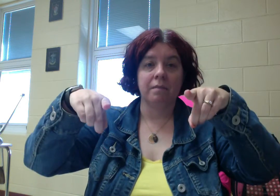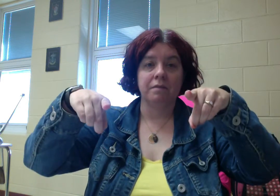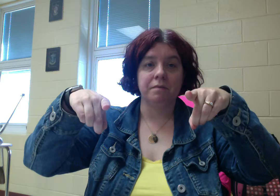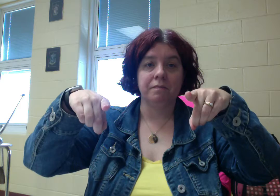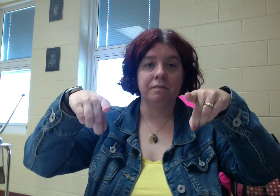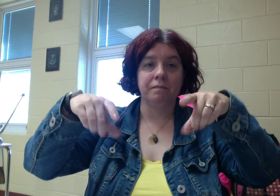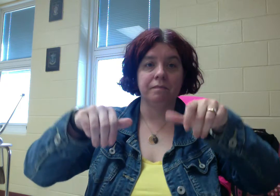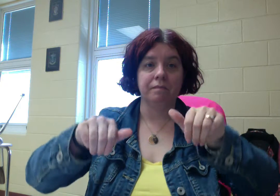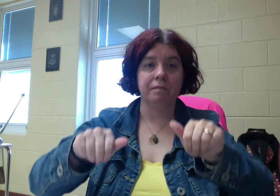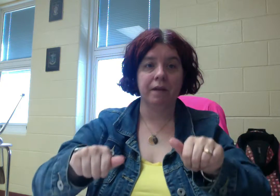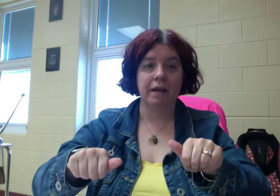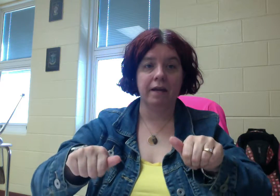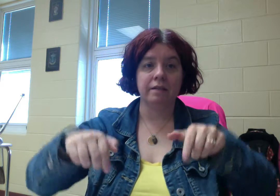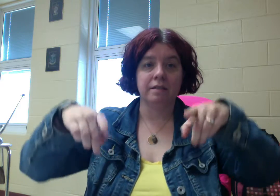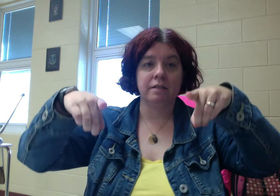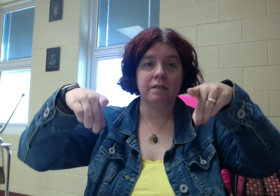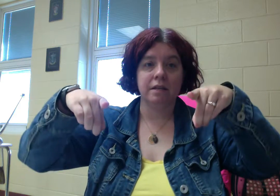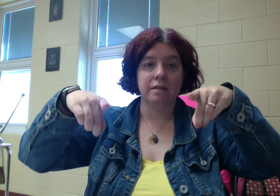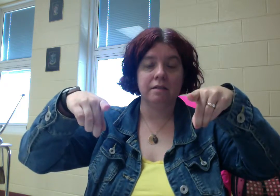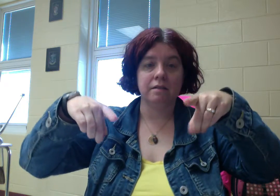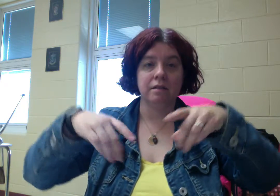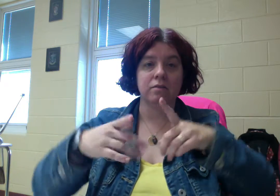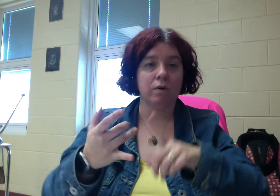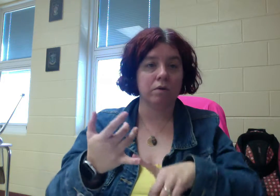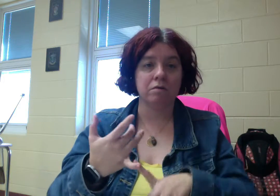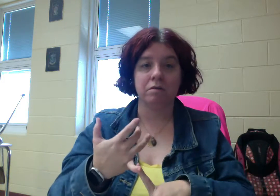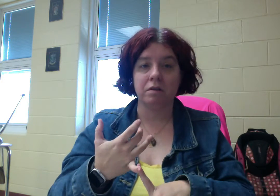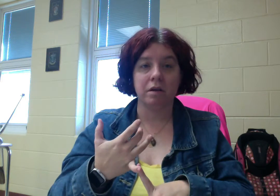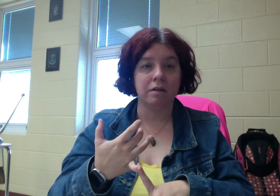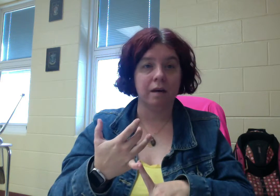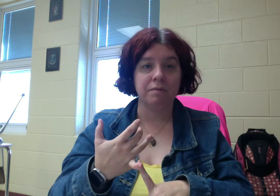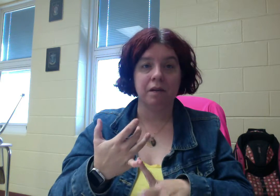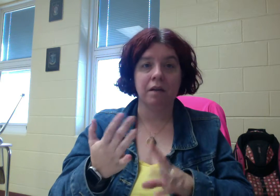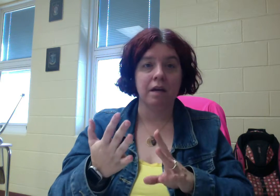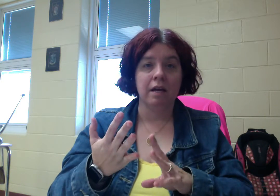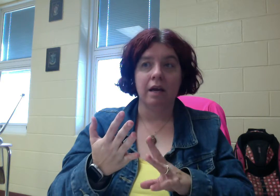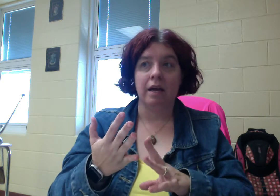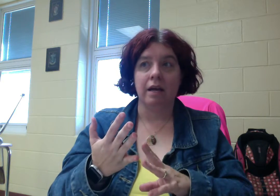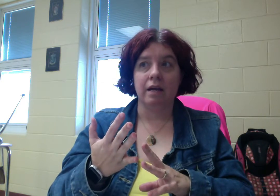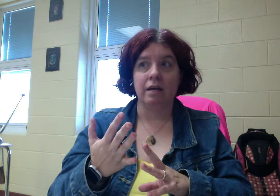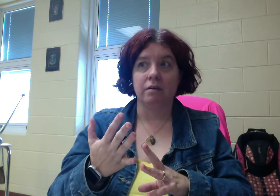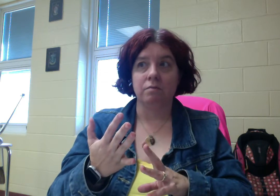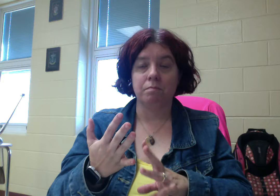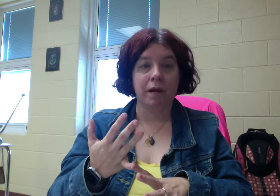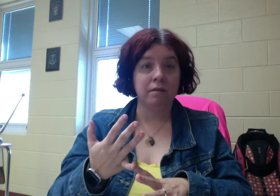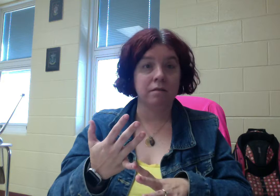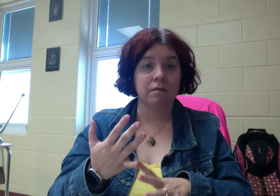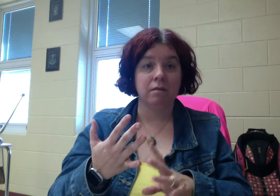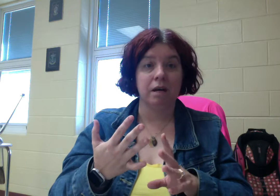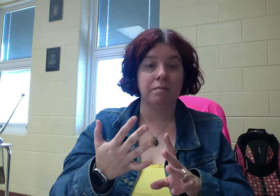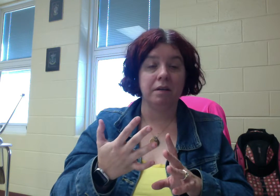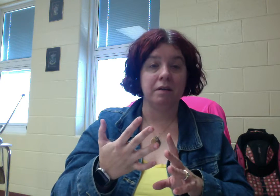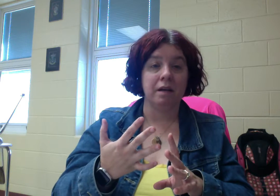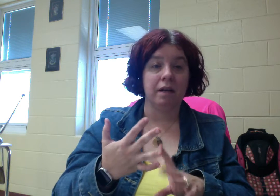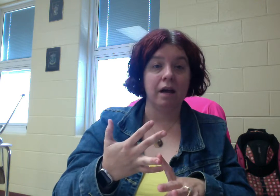Adopted. A's to D's. That's whether you're adopting a pet, adopting a